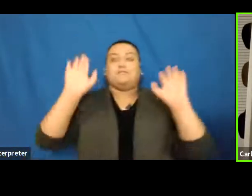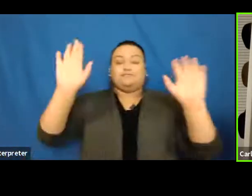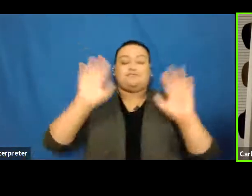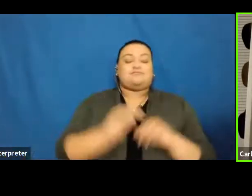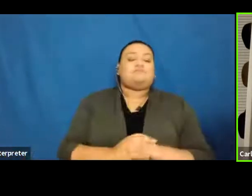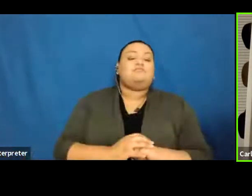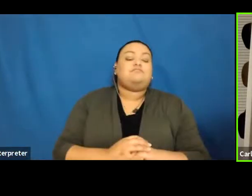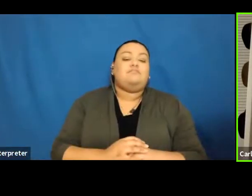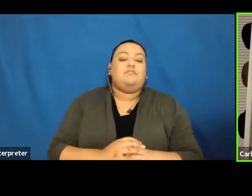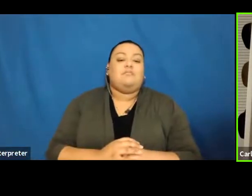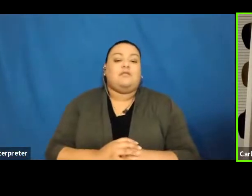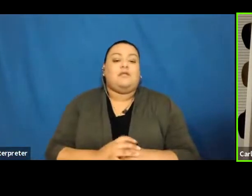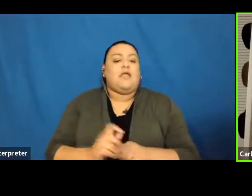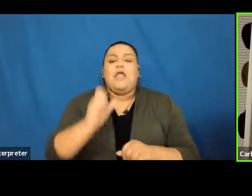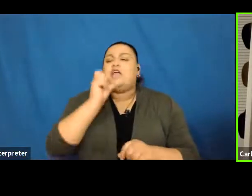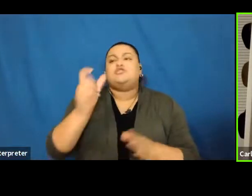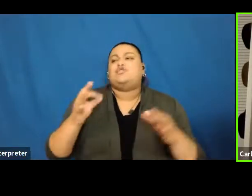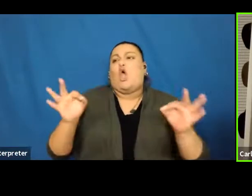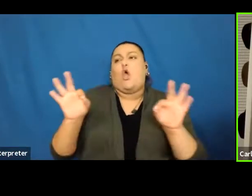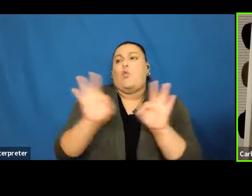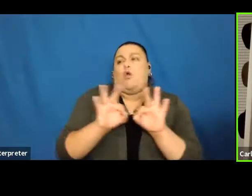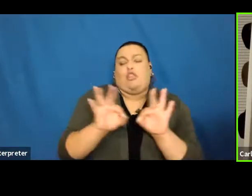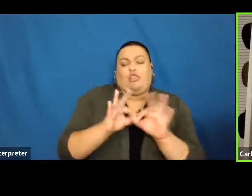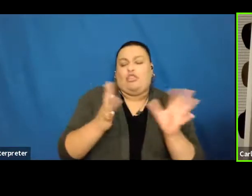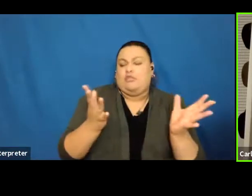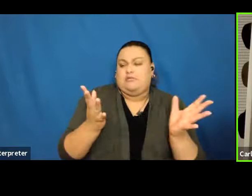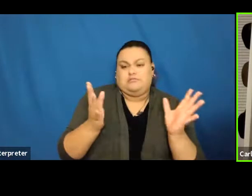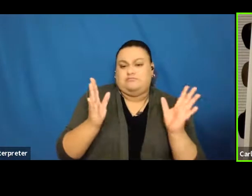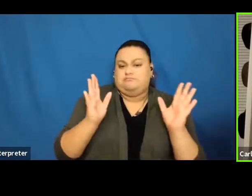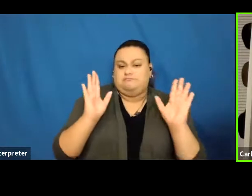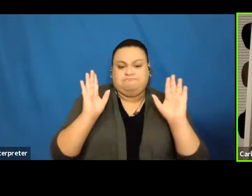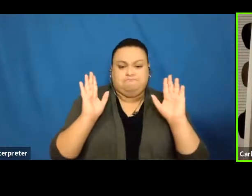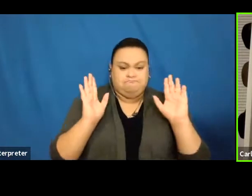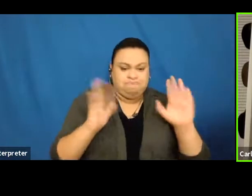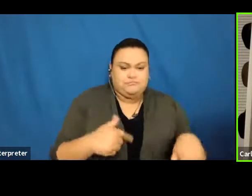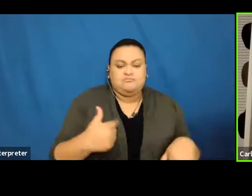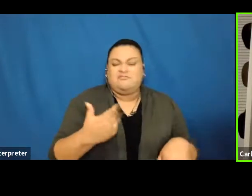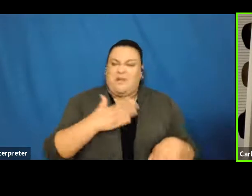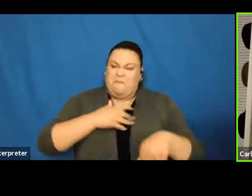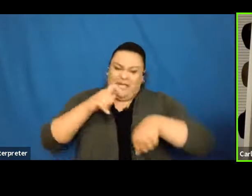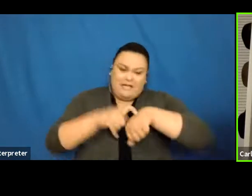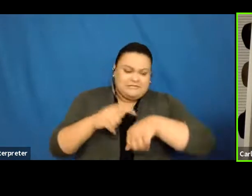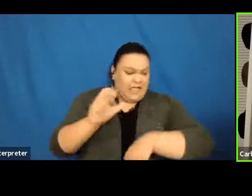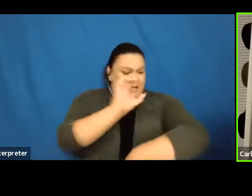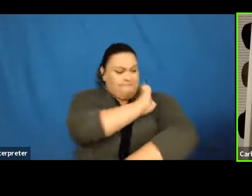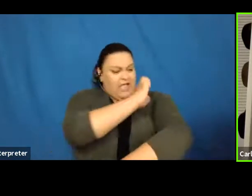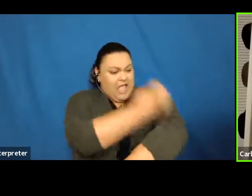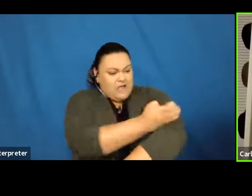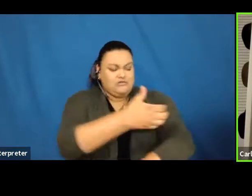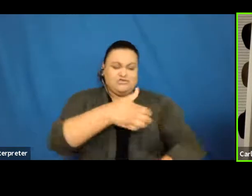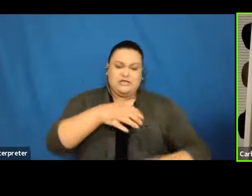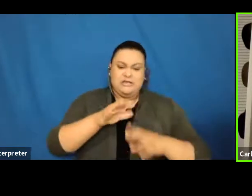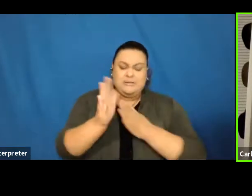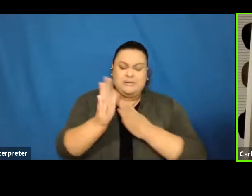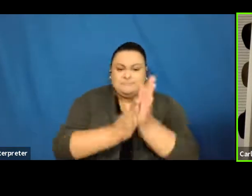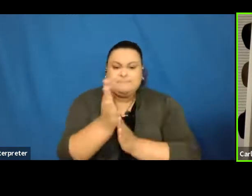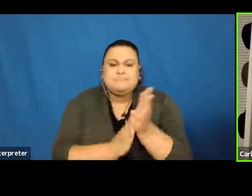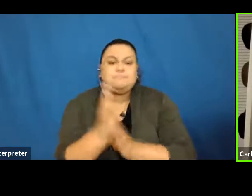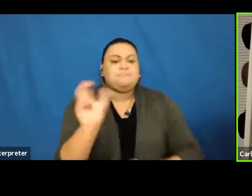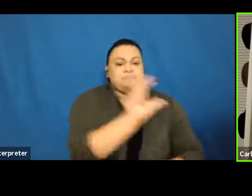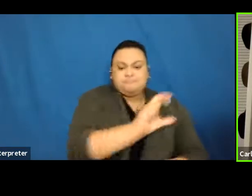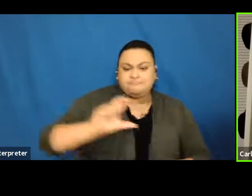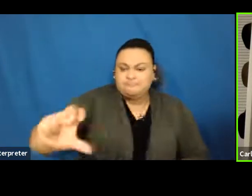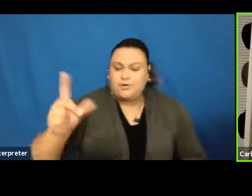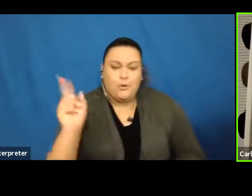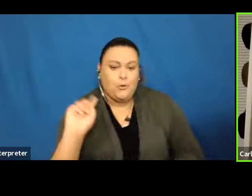so it's not worth it in many ways. I think that I would prefer to put my time and energy in those that are sort of like